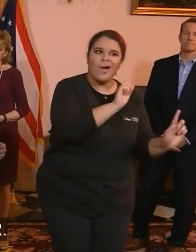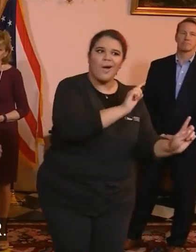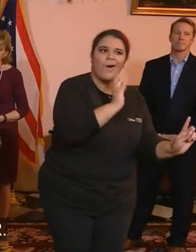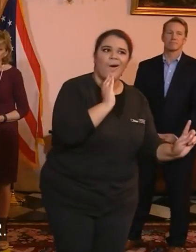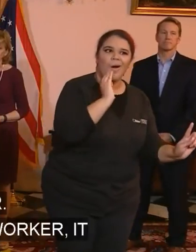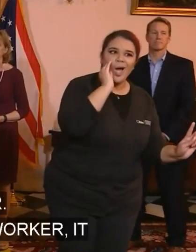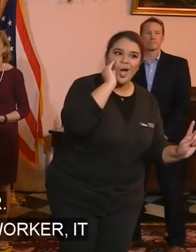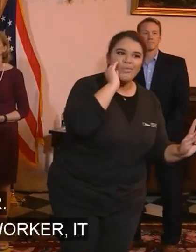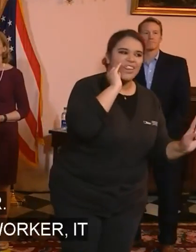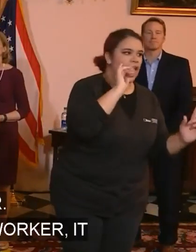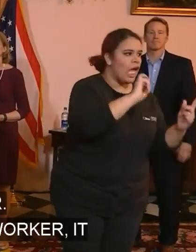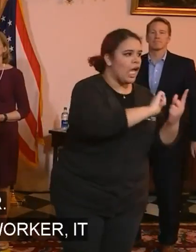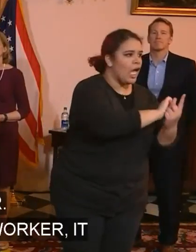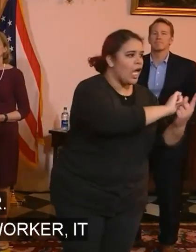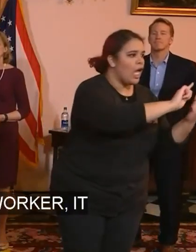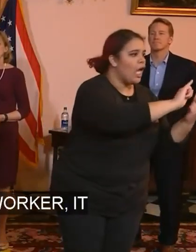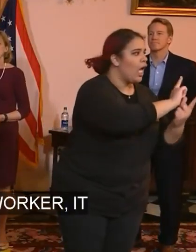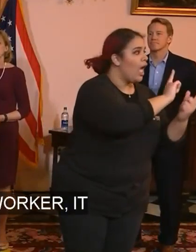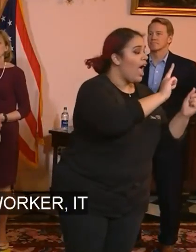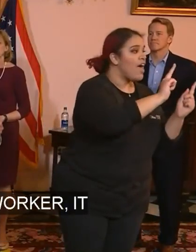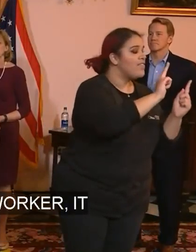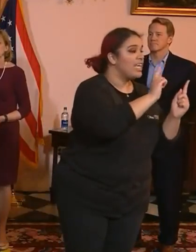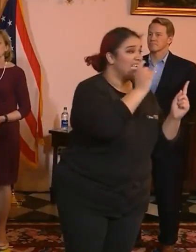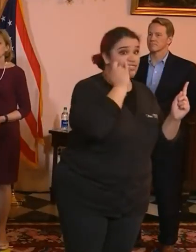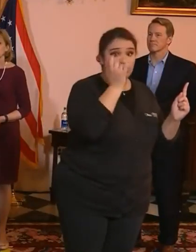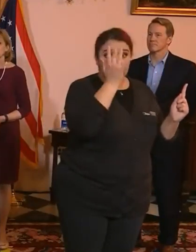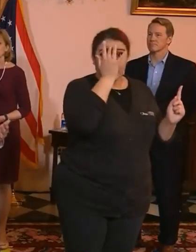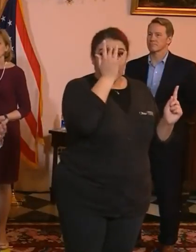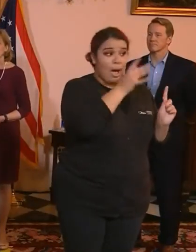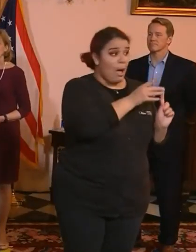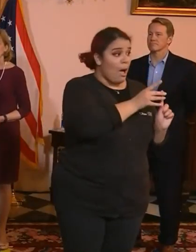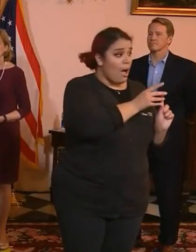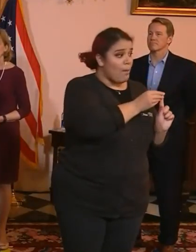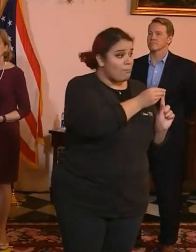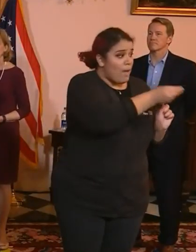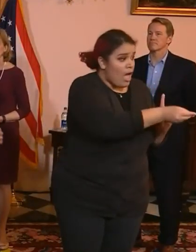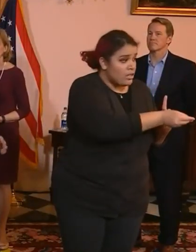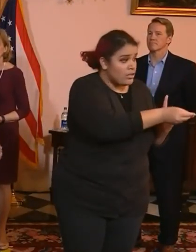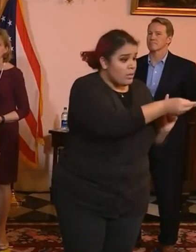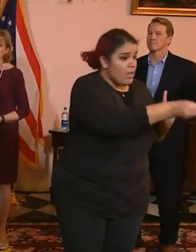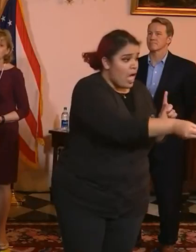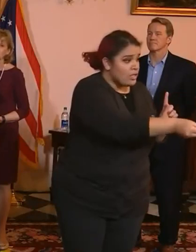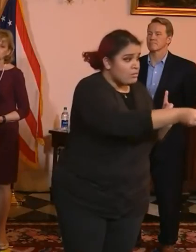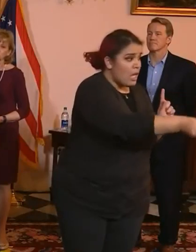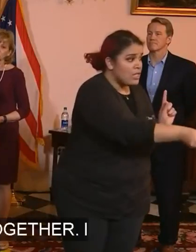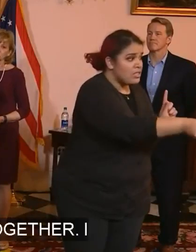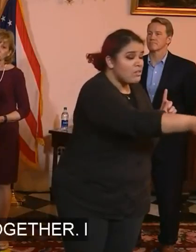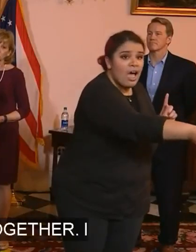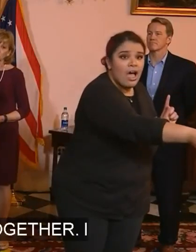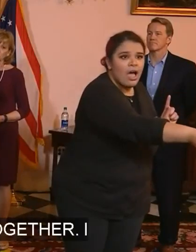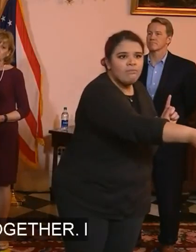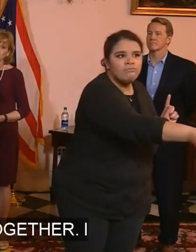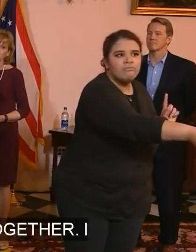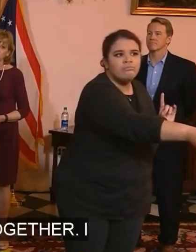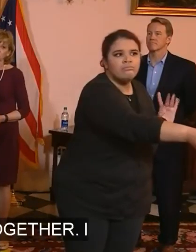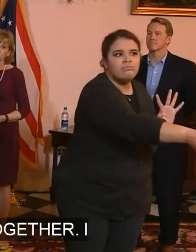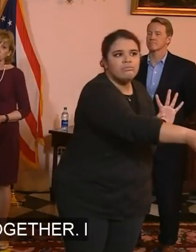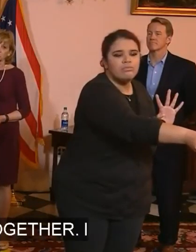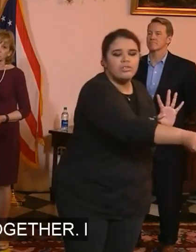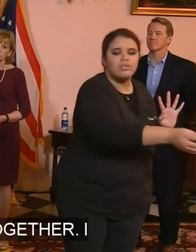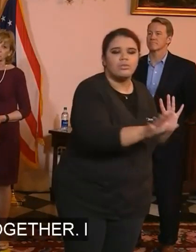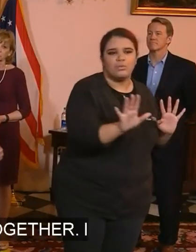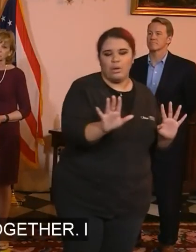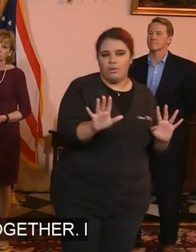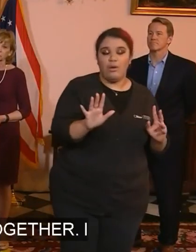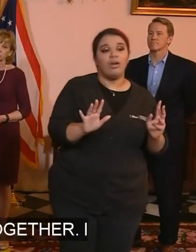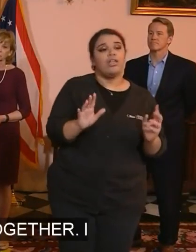in contact. So, look, we're all in this together. I think most companies are trying to figure this out, or they